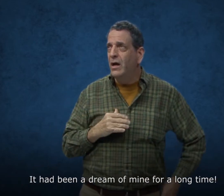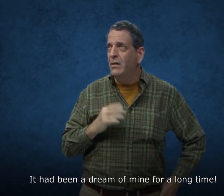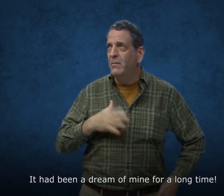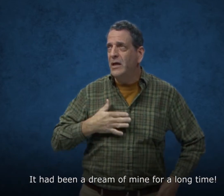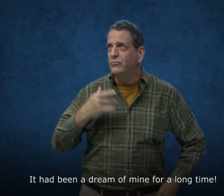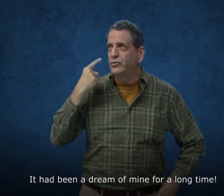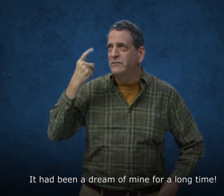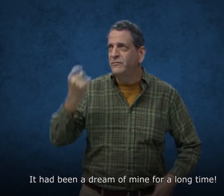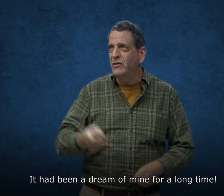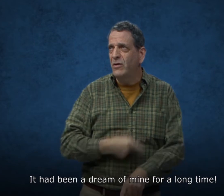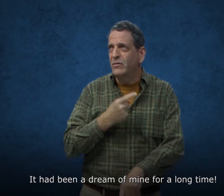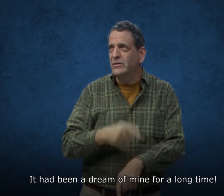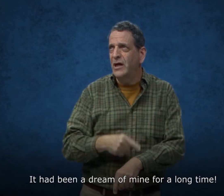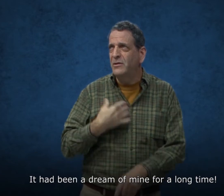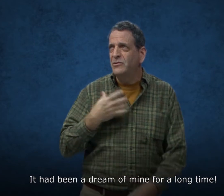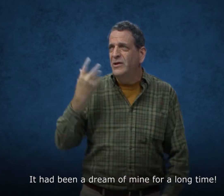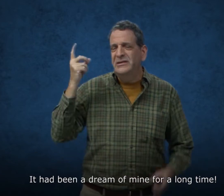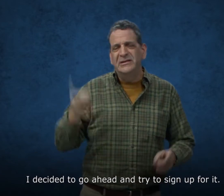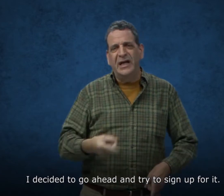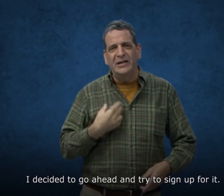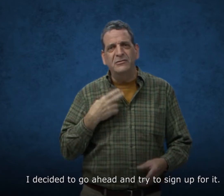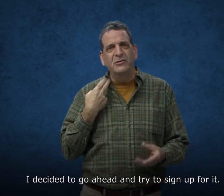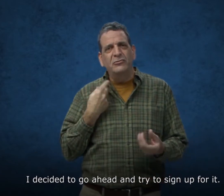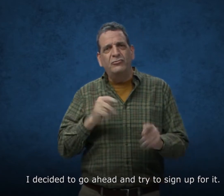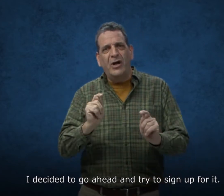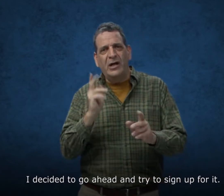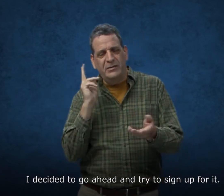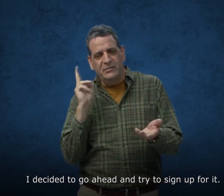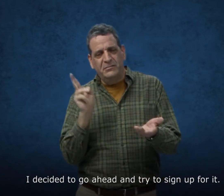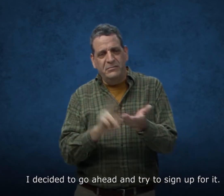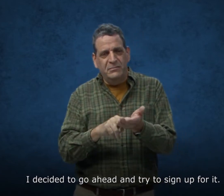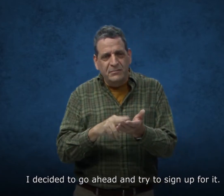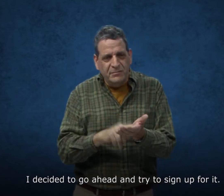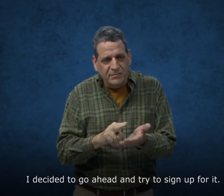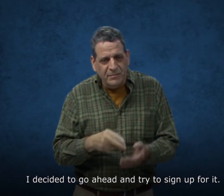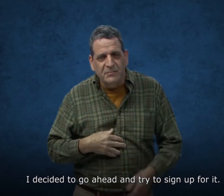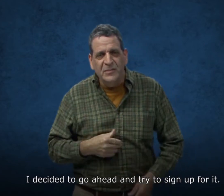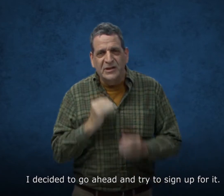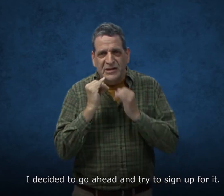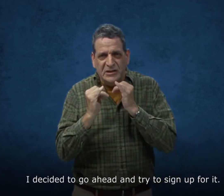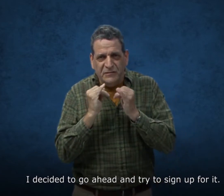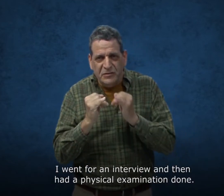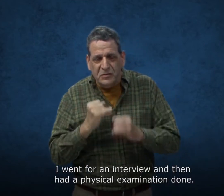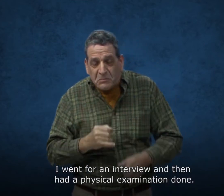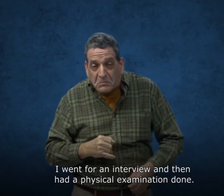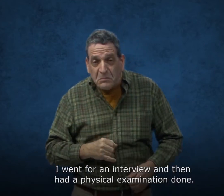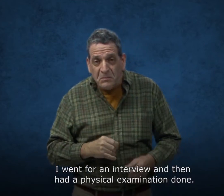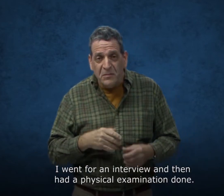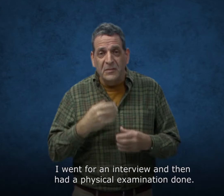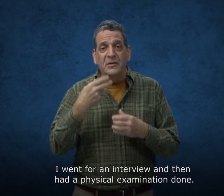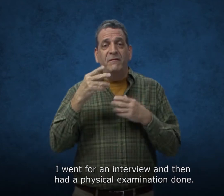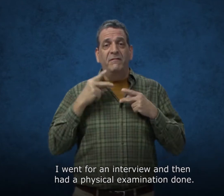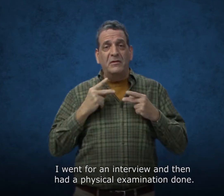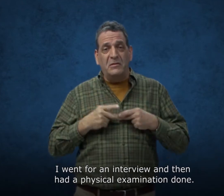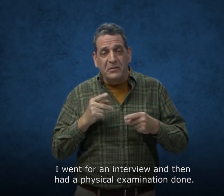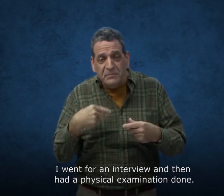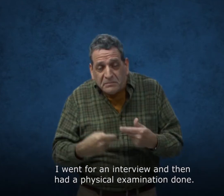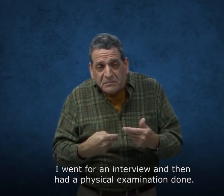It had been a dream of mine for a long time. I decided to go ahead and try and sign up for it. I went for an interview and then had a